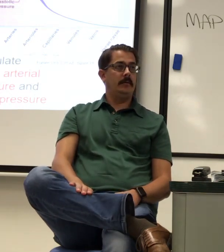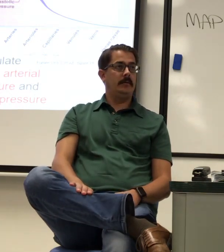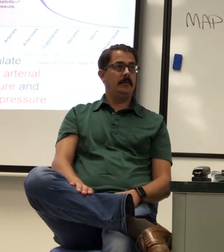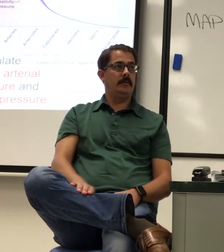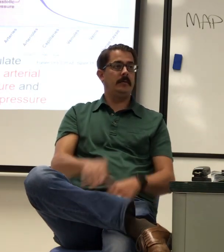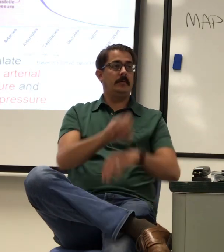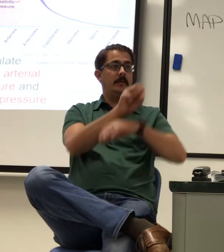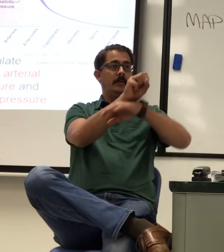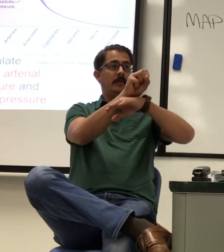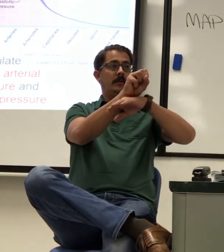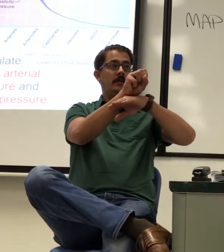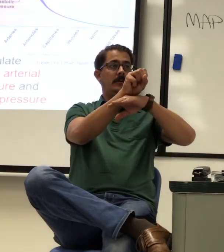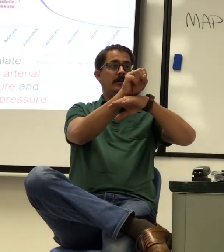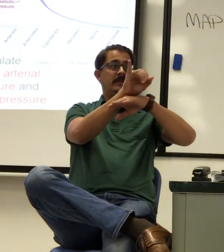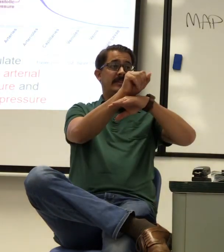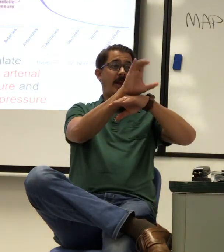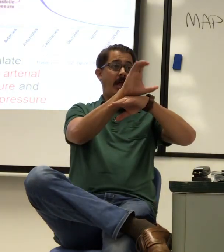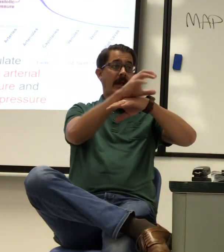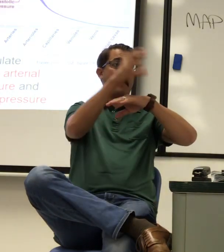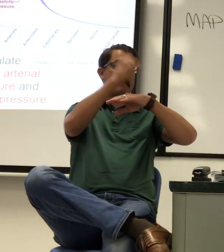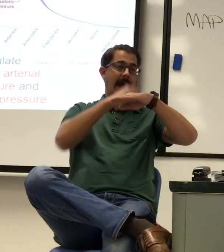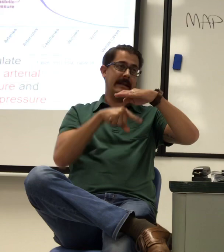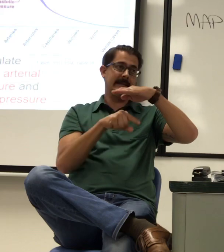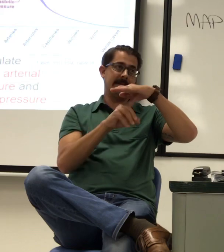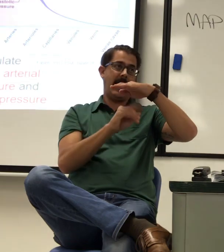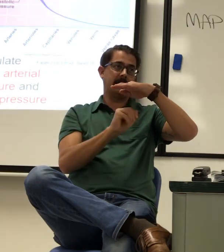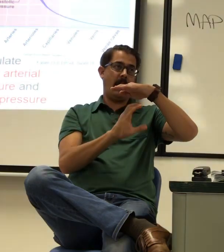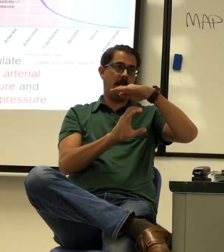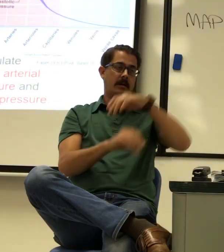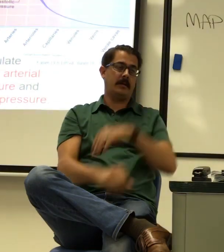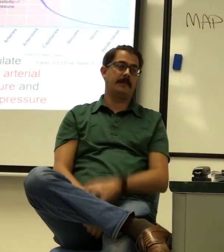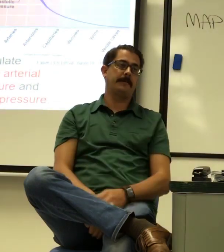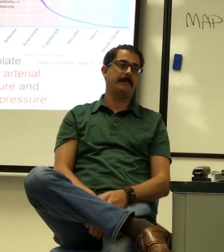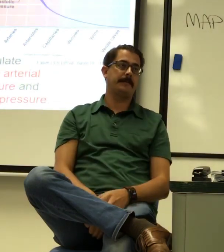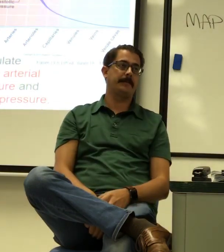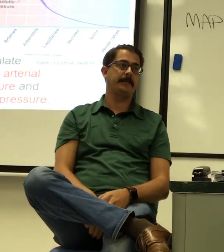the systolic blood pressure minus diastolic blood pressure.